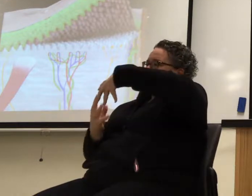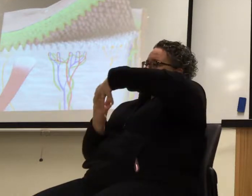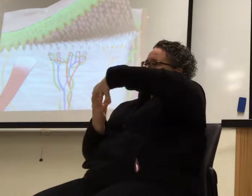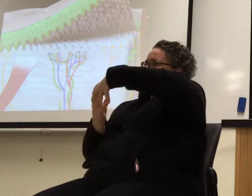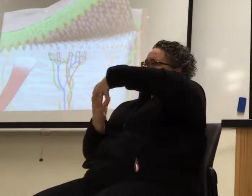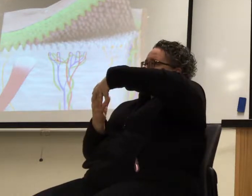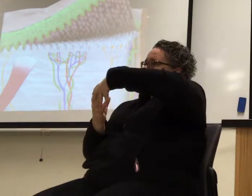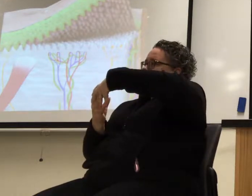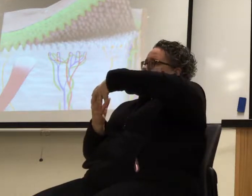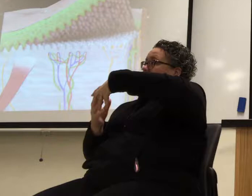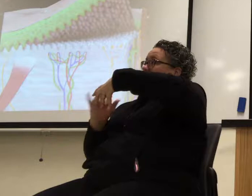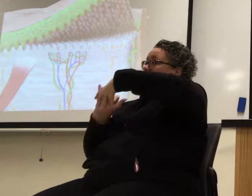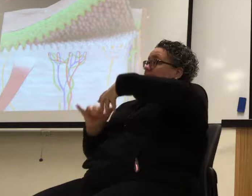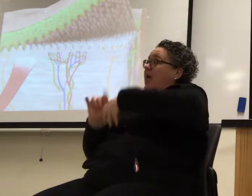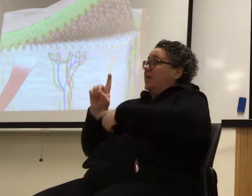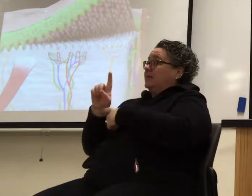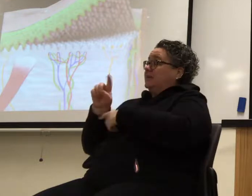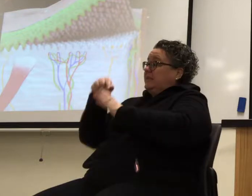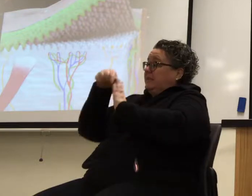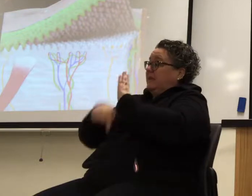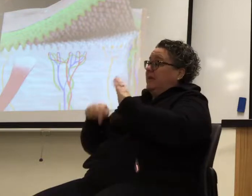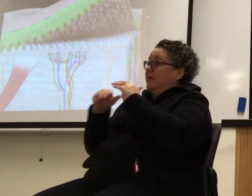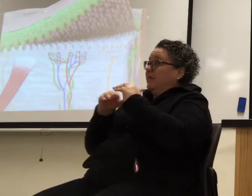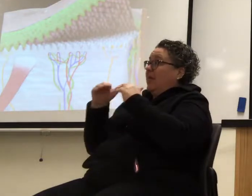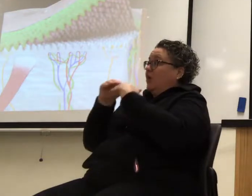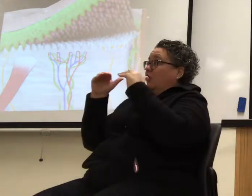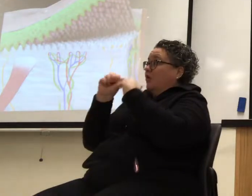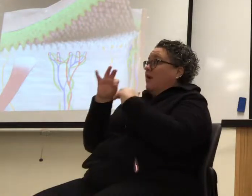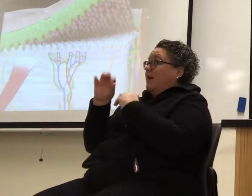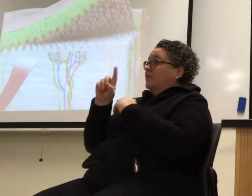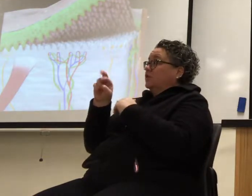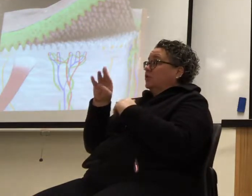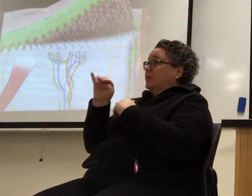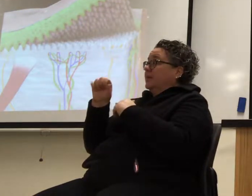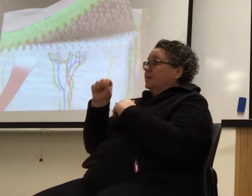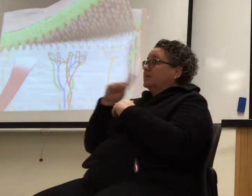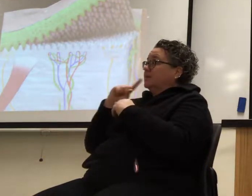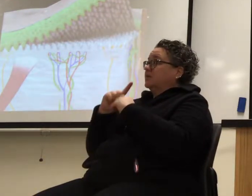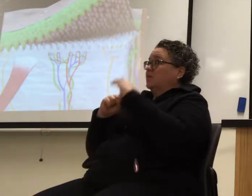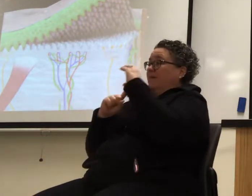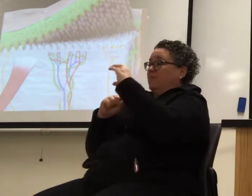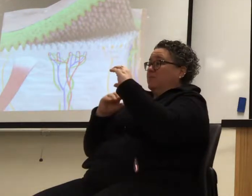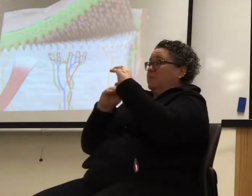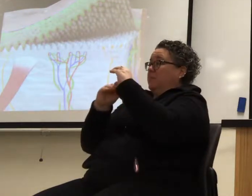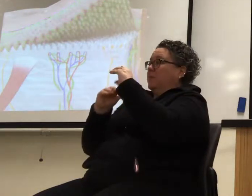The deeper layer of the dermis has these ridges.